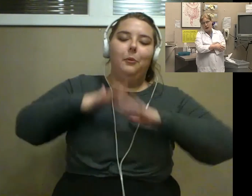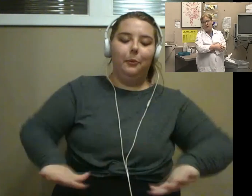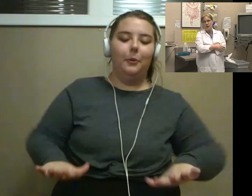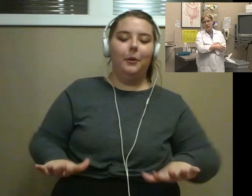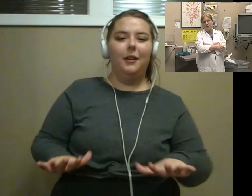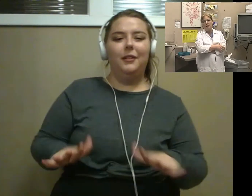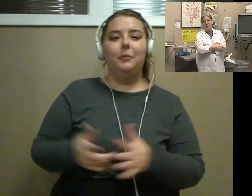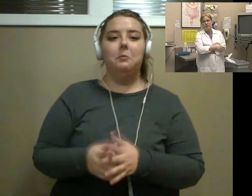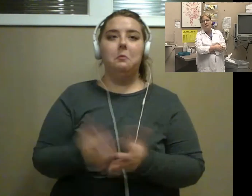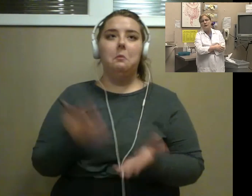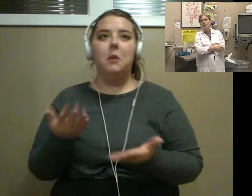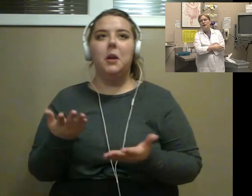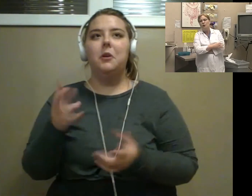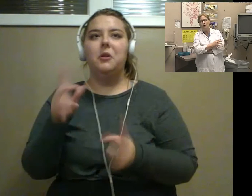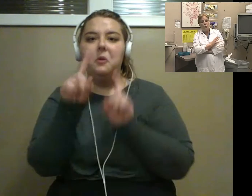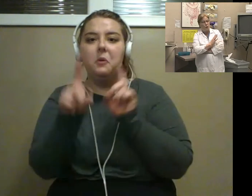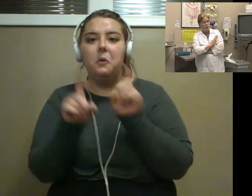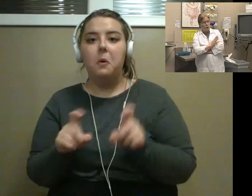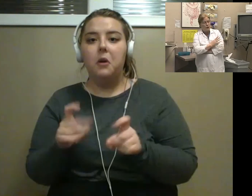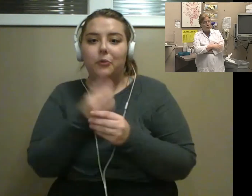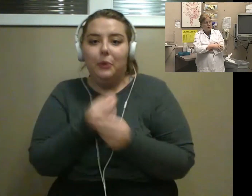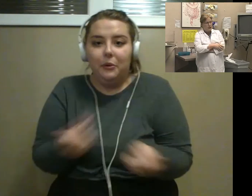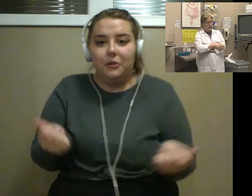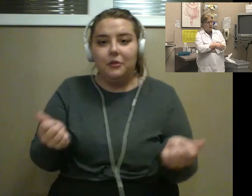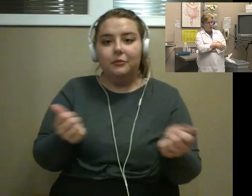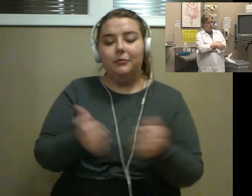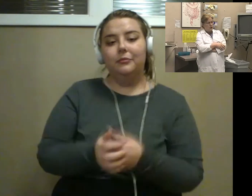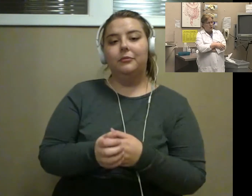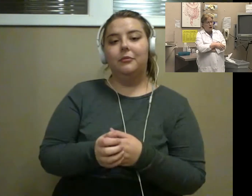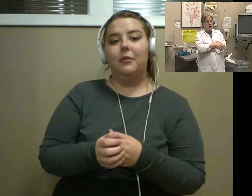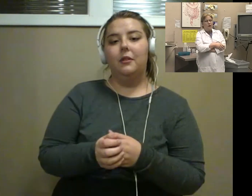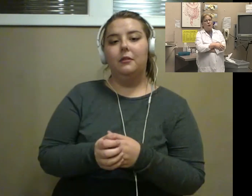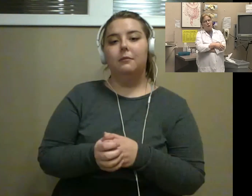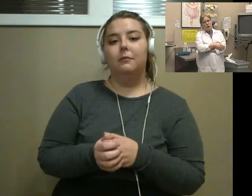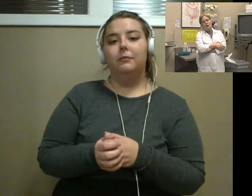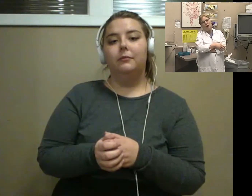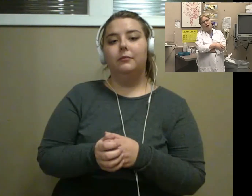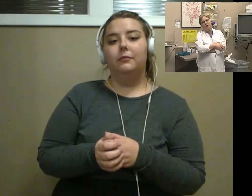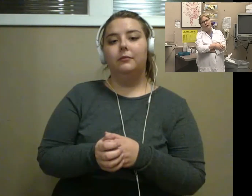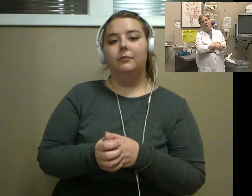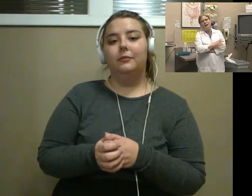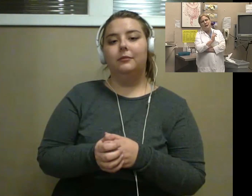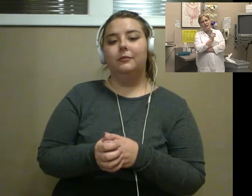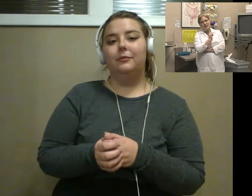to expect with these exams. With these tests that we do, the